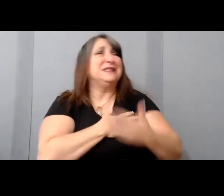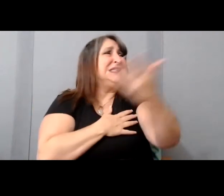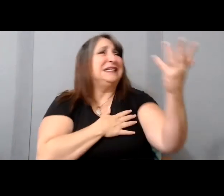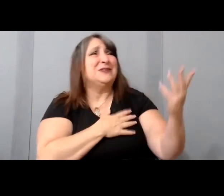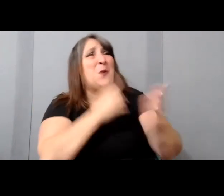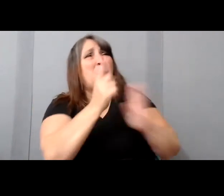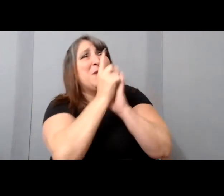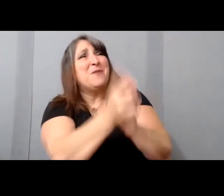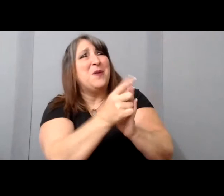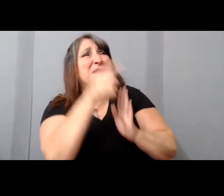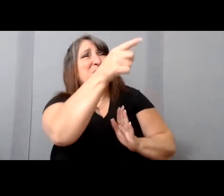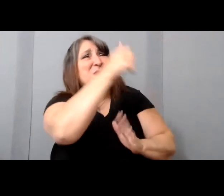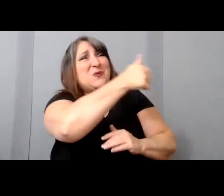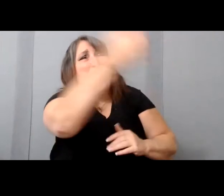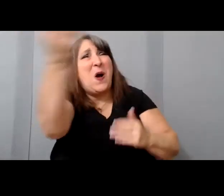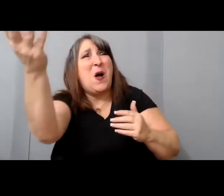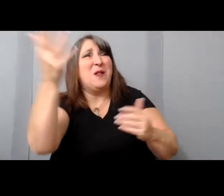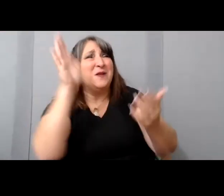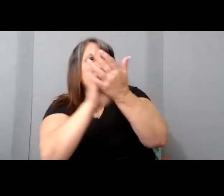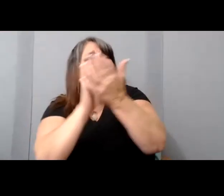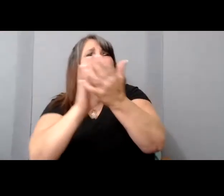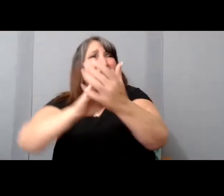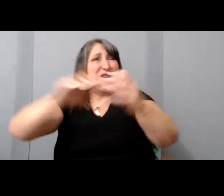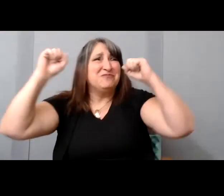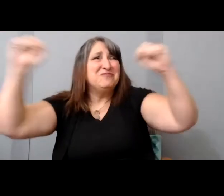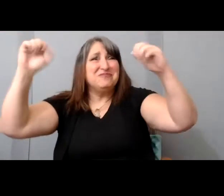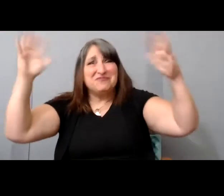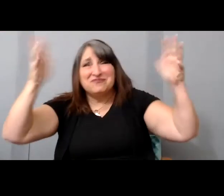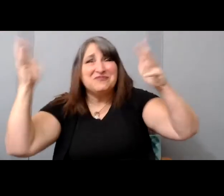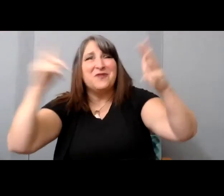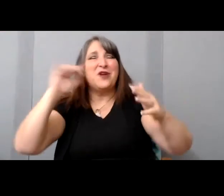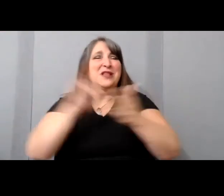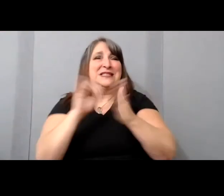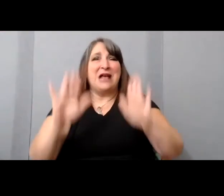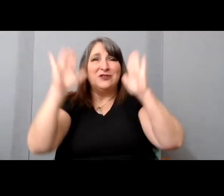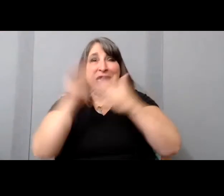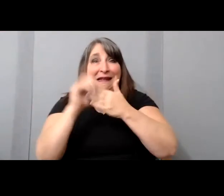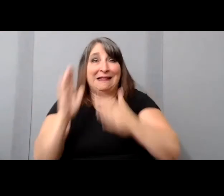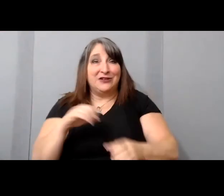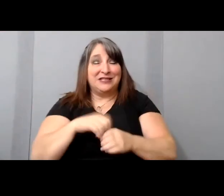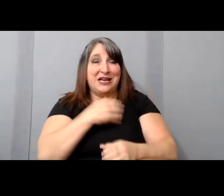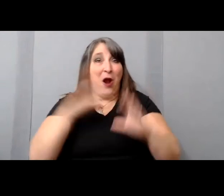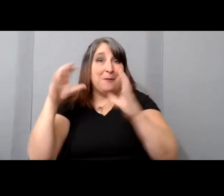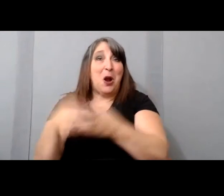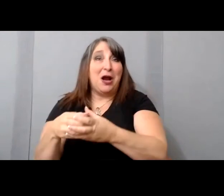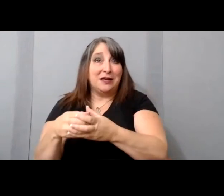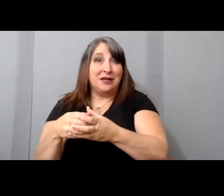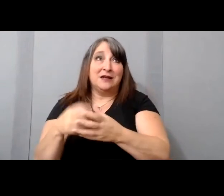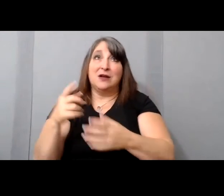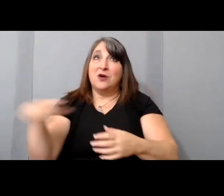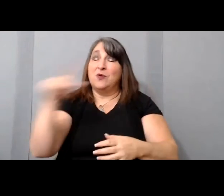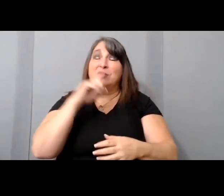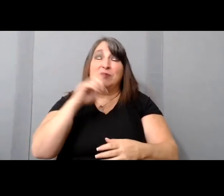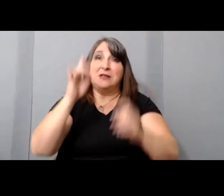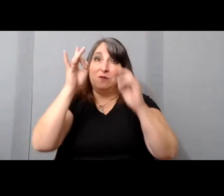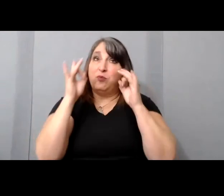give a big round of applause for these outstanding leaders in our party who have, under some really unprecedented